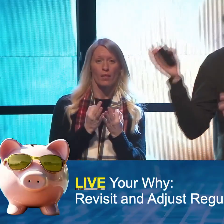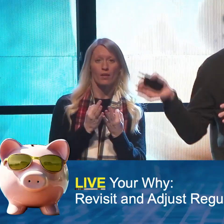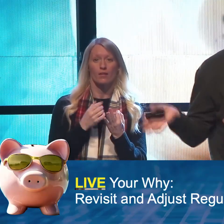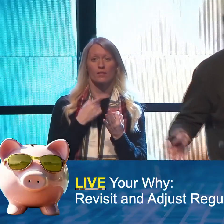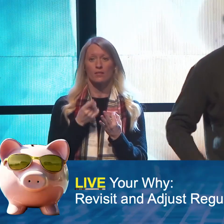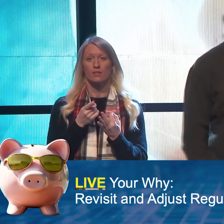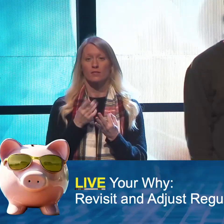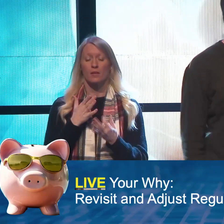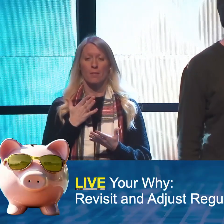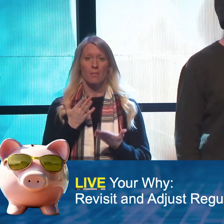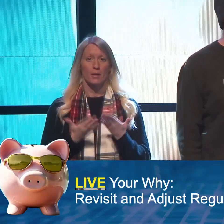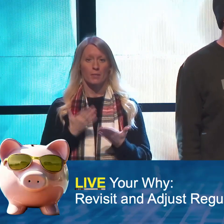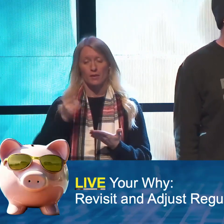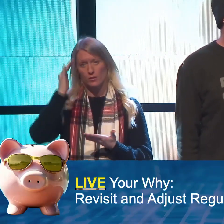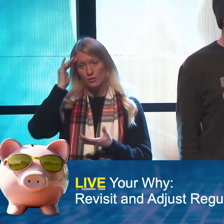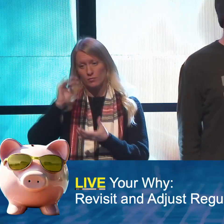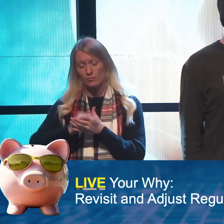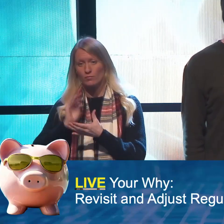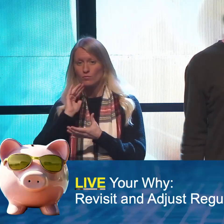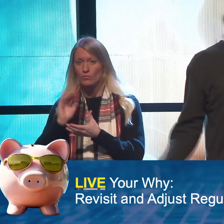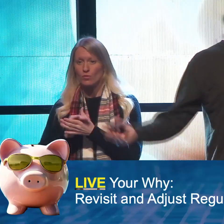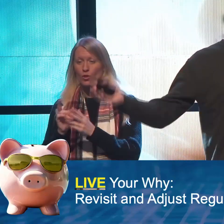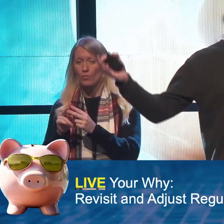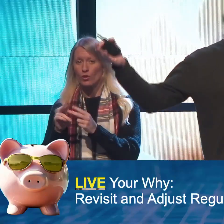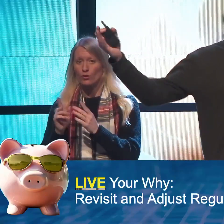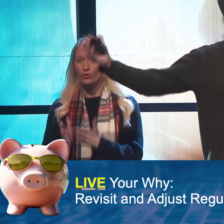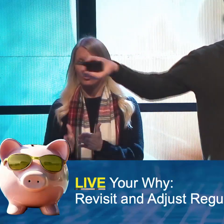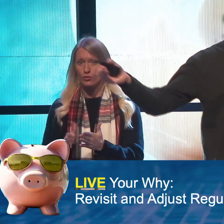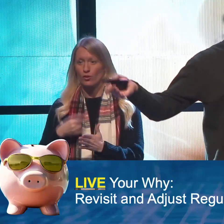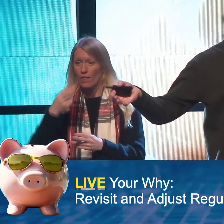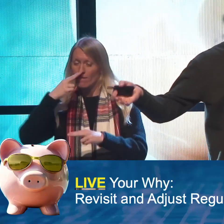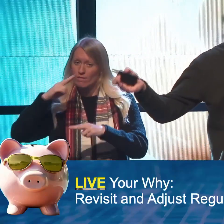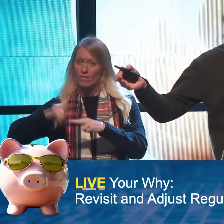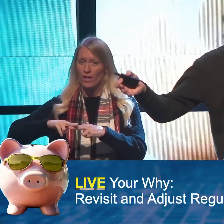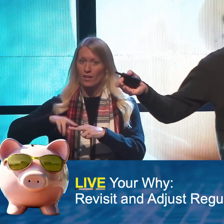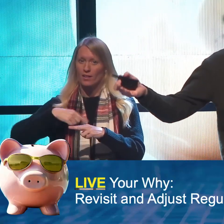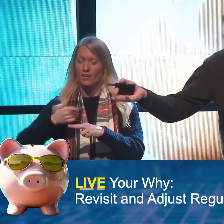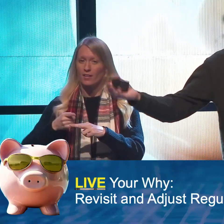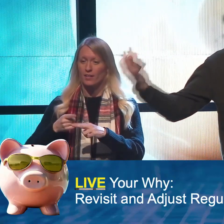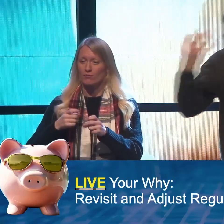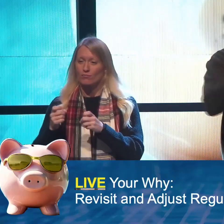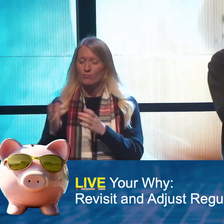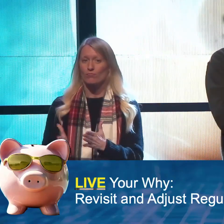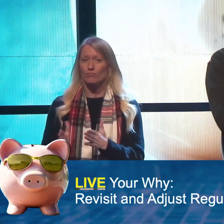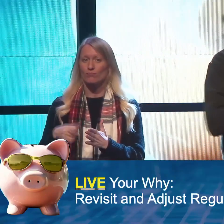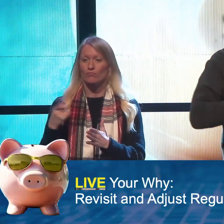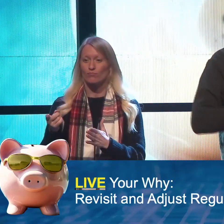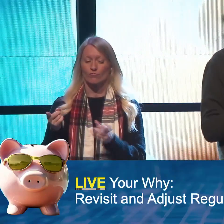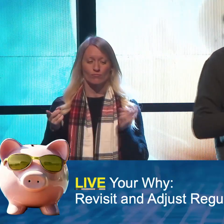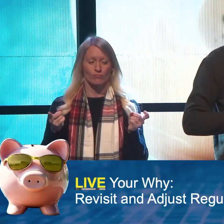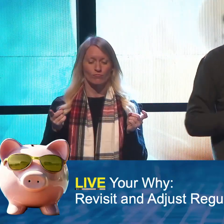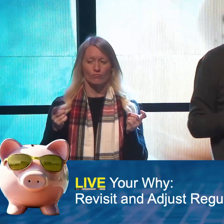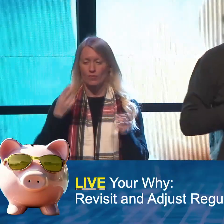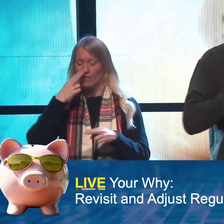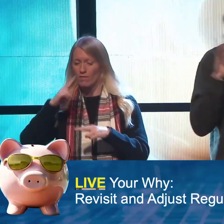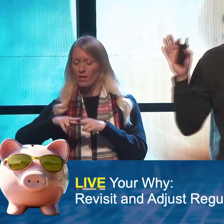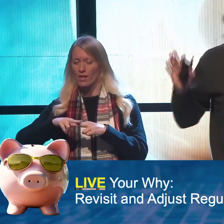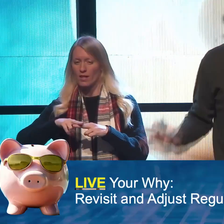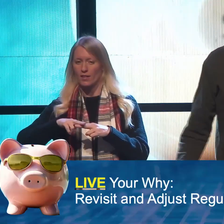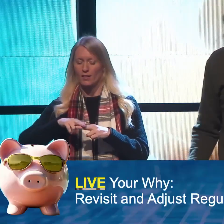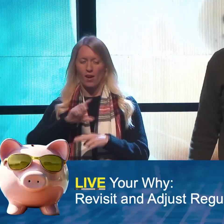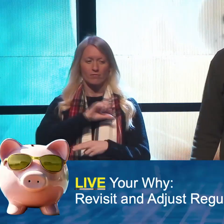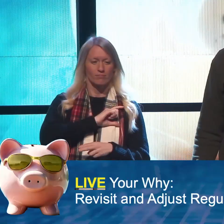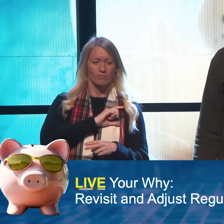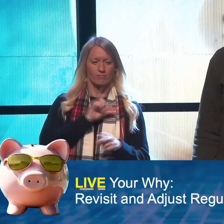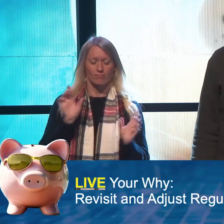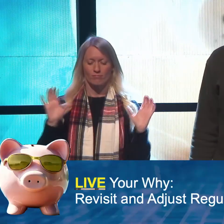chief fun officer. But you better bring the fun officer and the financial officer together, okay? Or ain't nobody